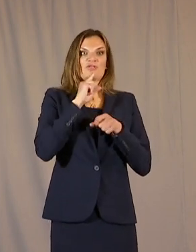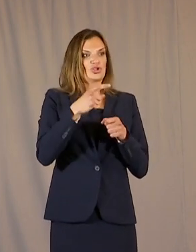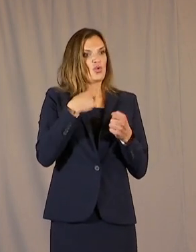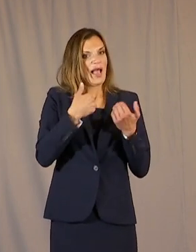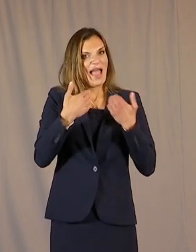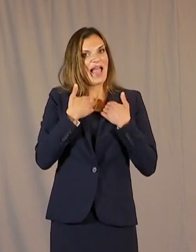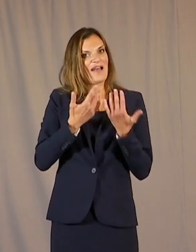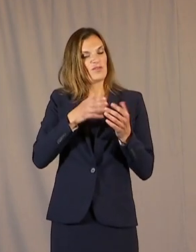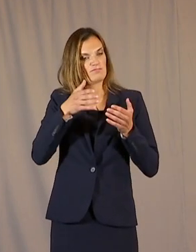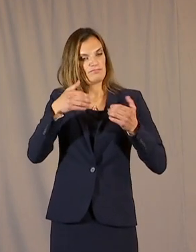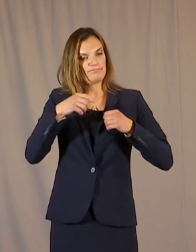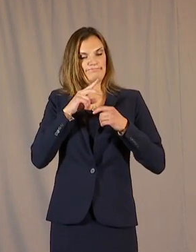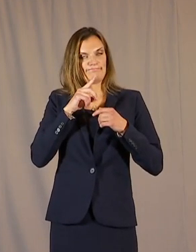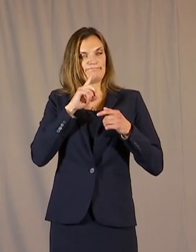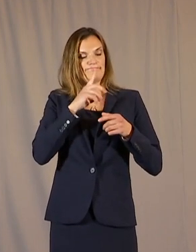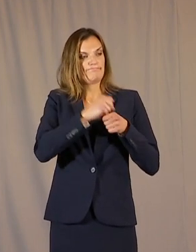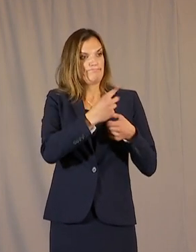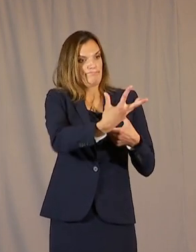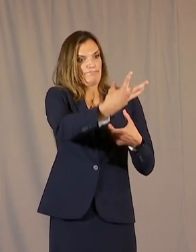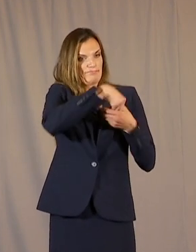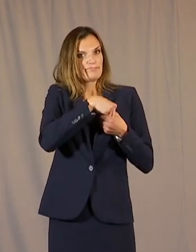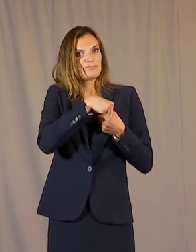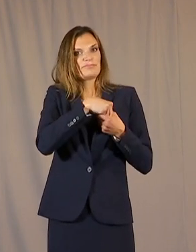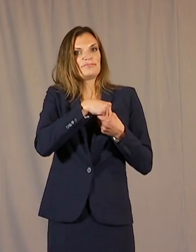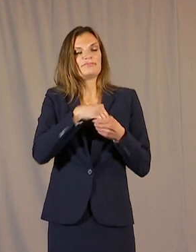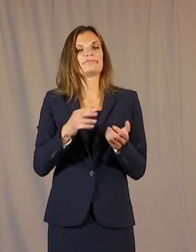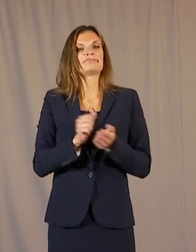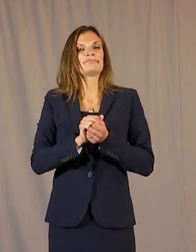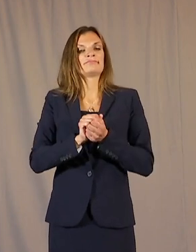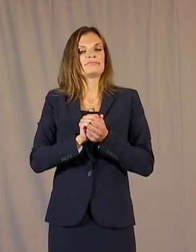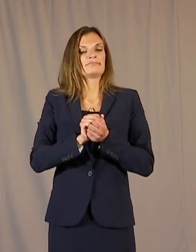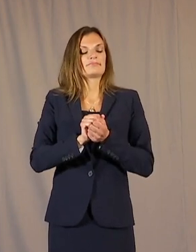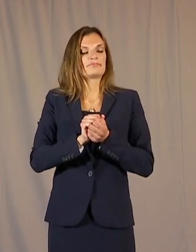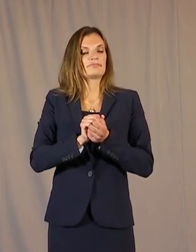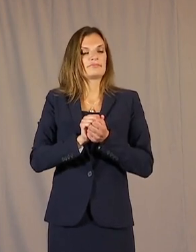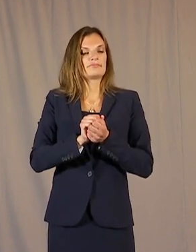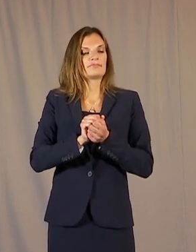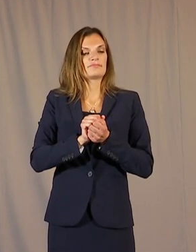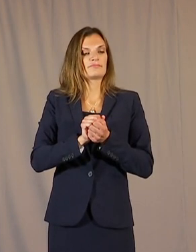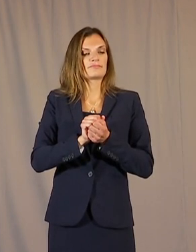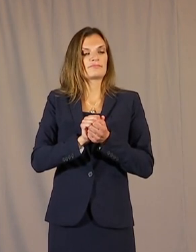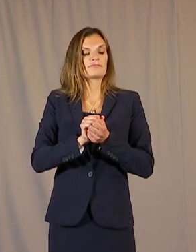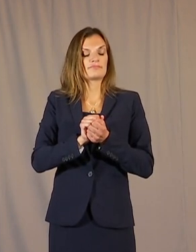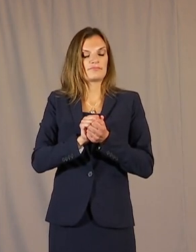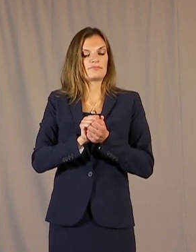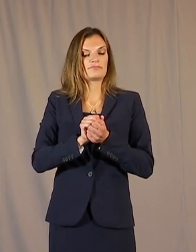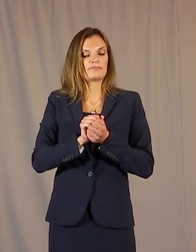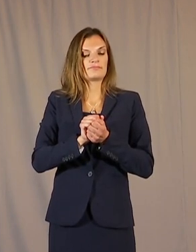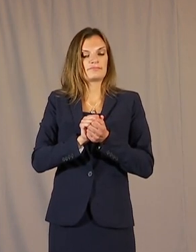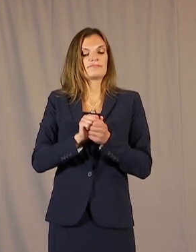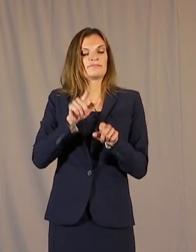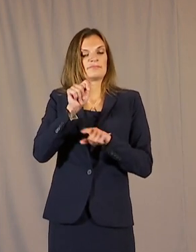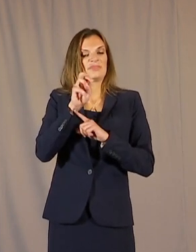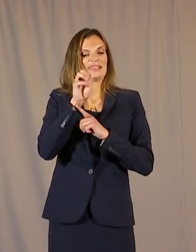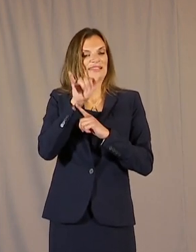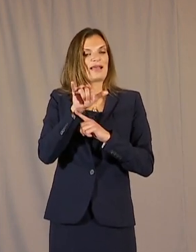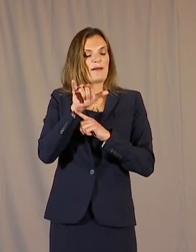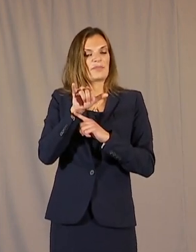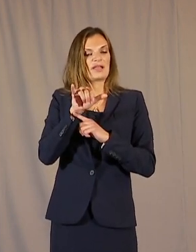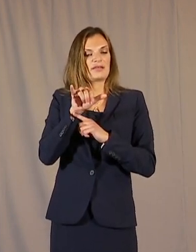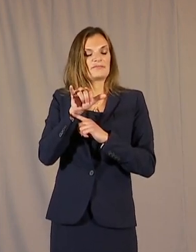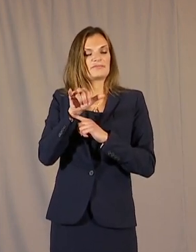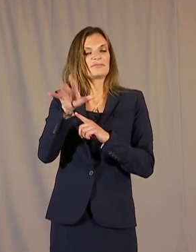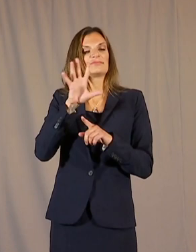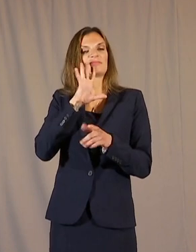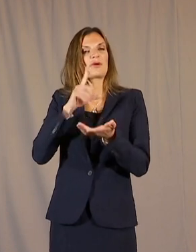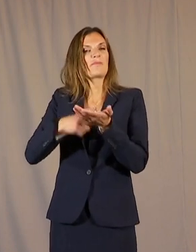spatial segregation, I think, has a lot to do with everything, right? Tommy was talking about workforce. Space making is